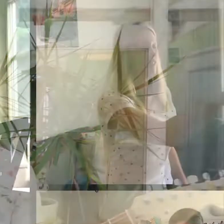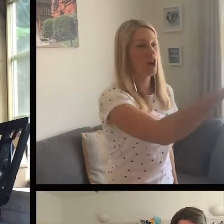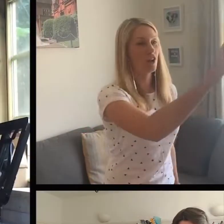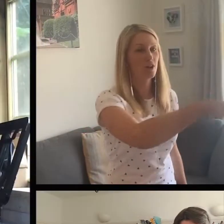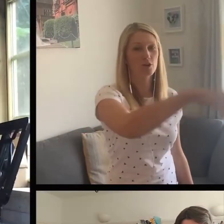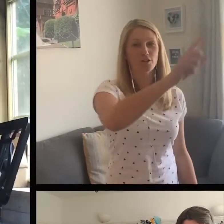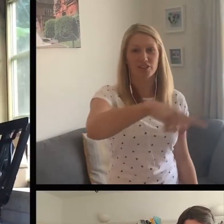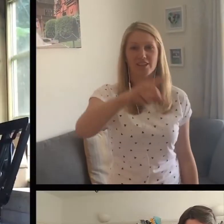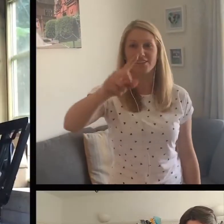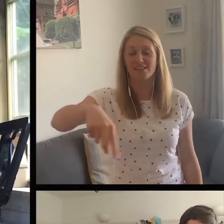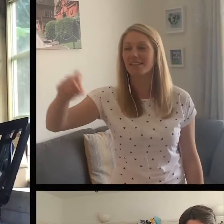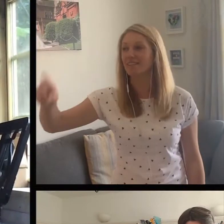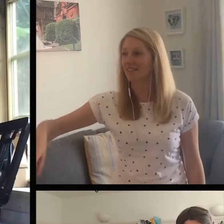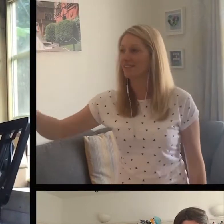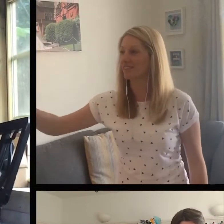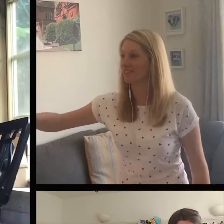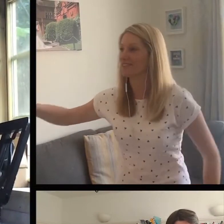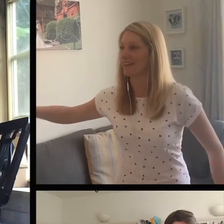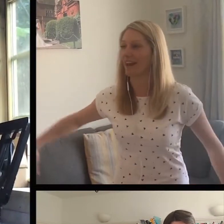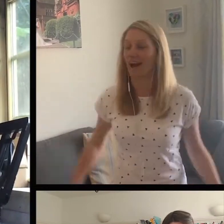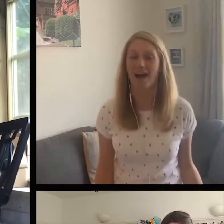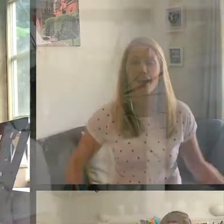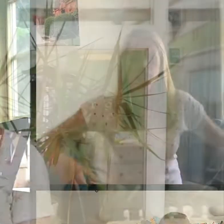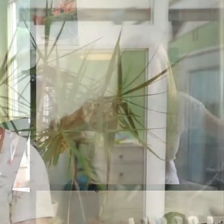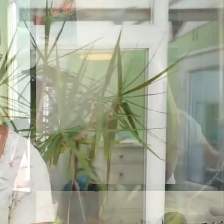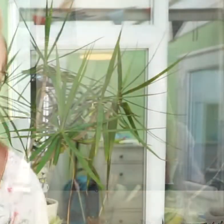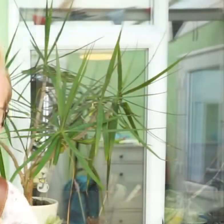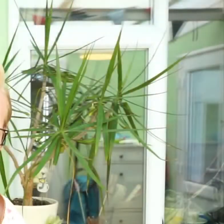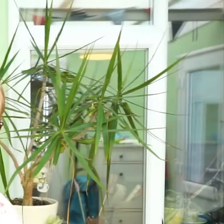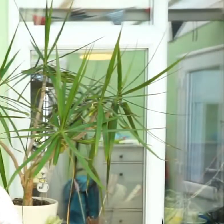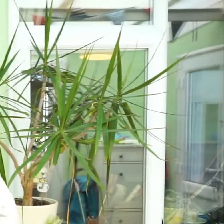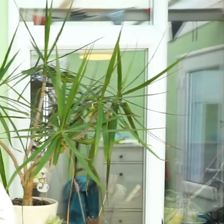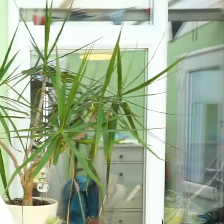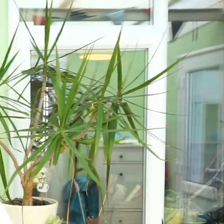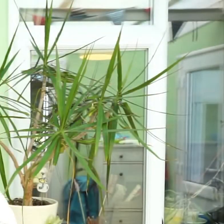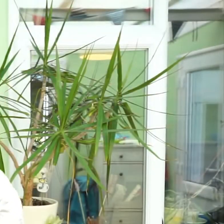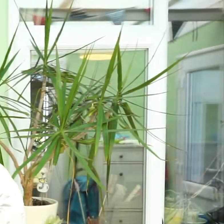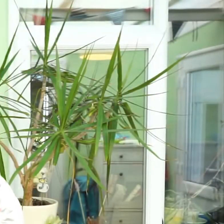I follow Jesus till the day I drop.